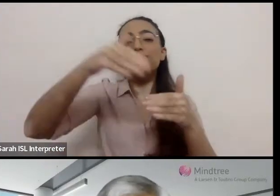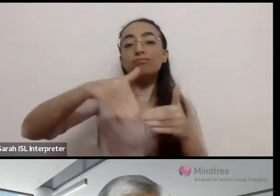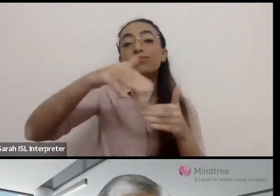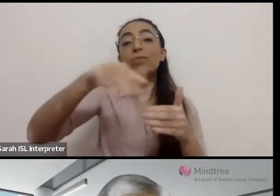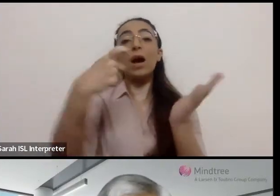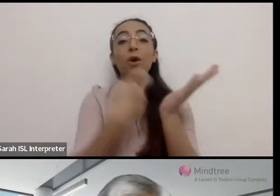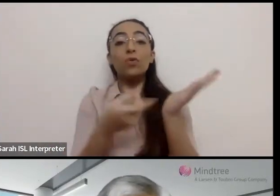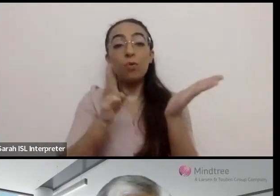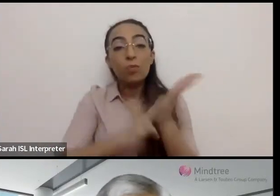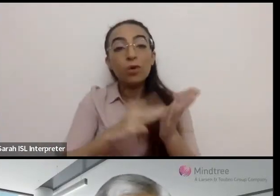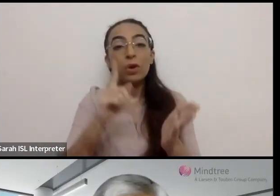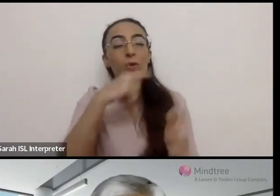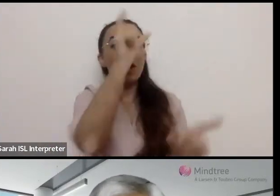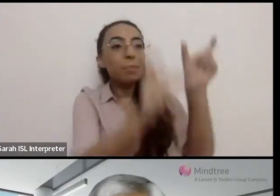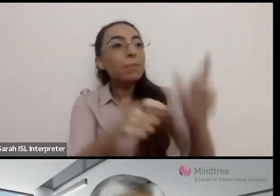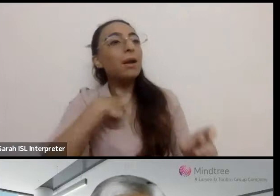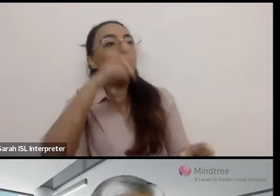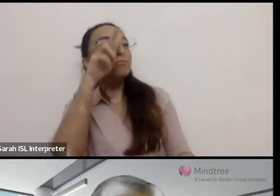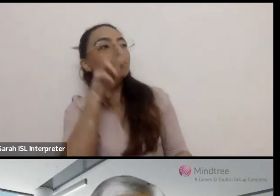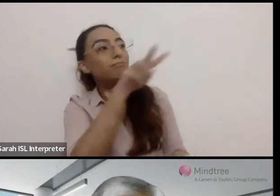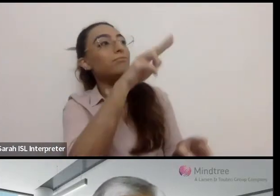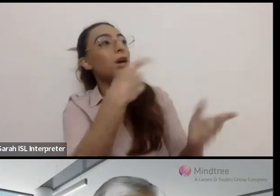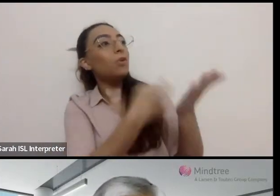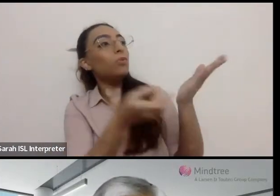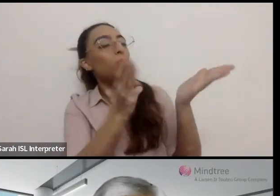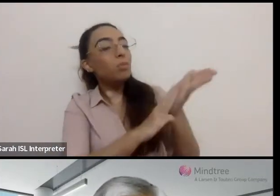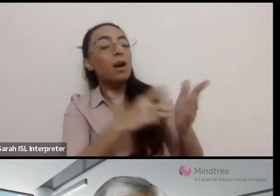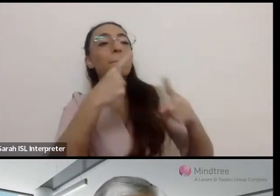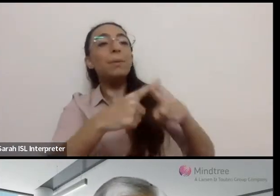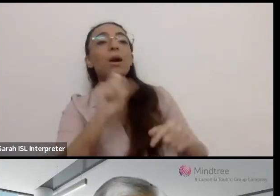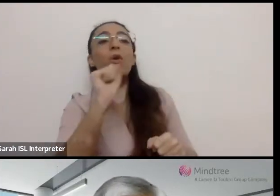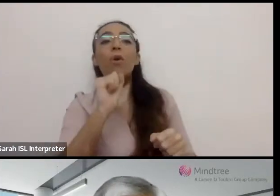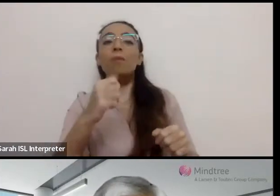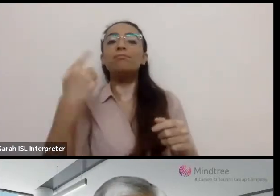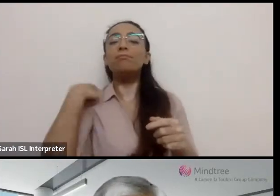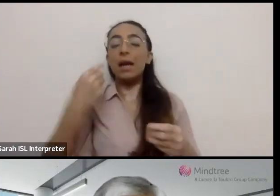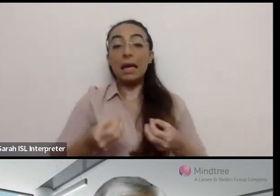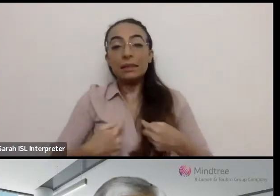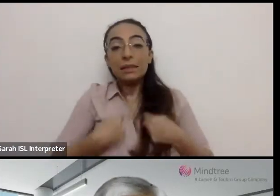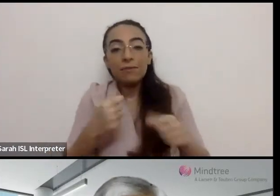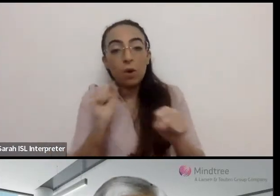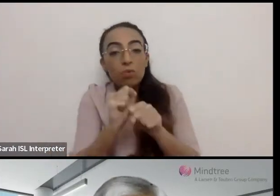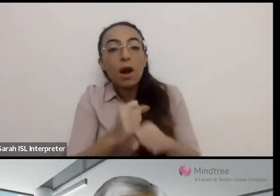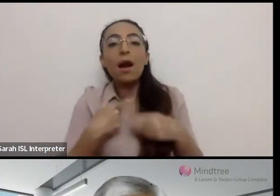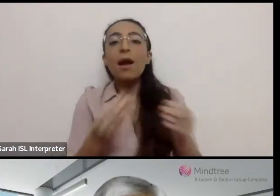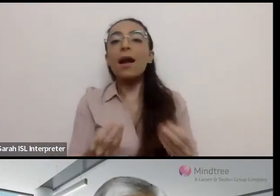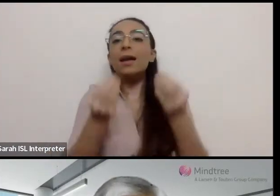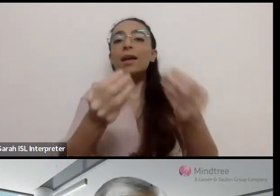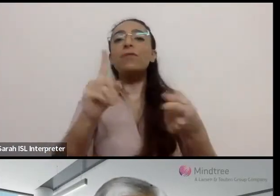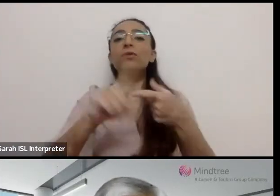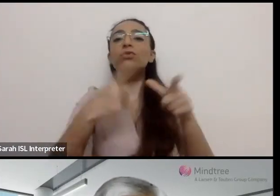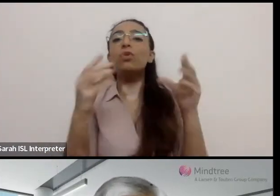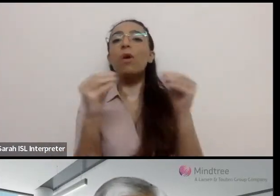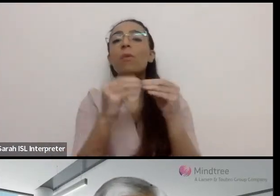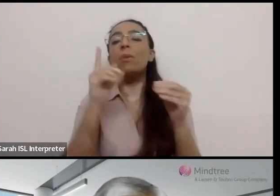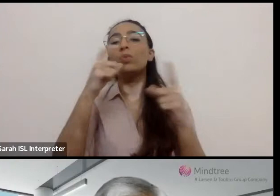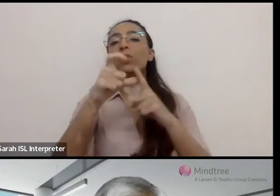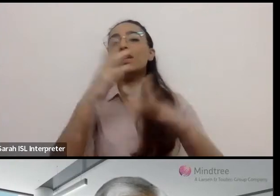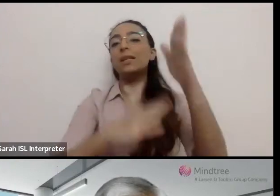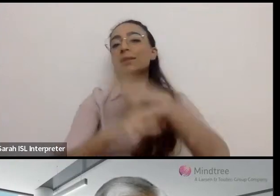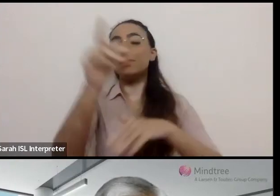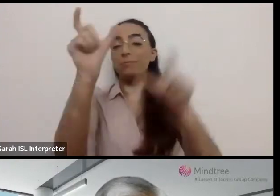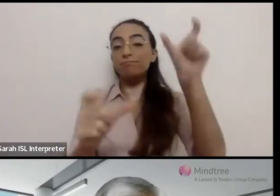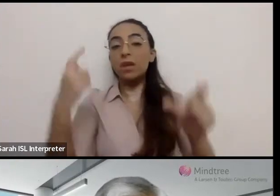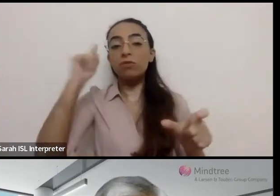and celebrating the achievements and contributions to employment of persons with disabilities in an attempt to motivate